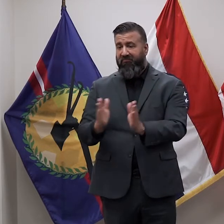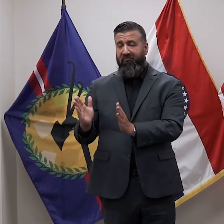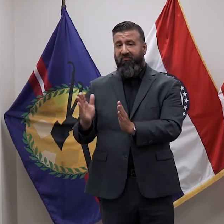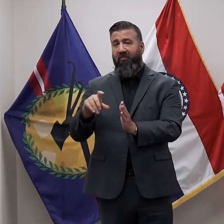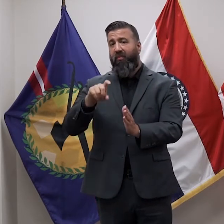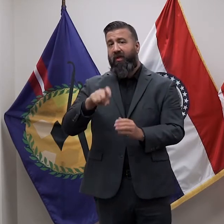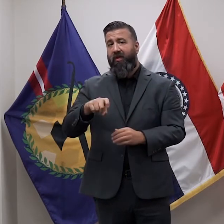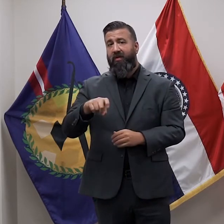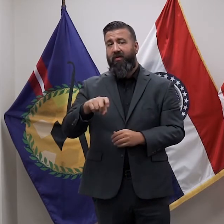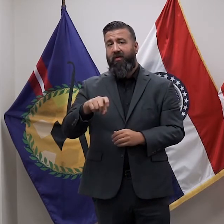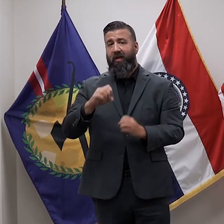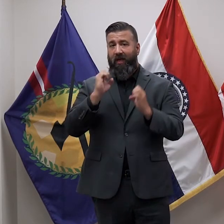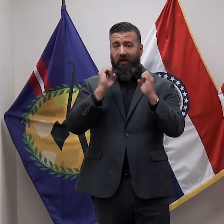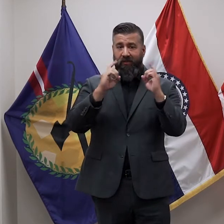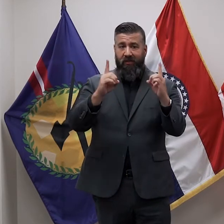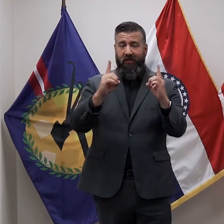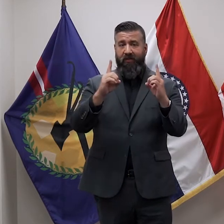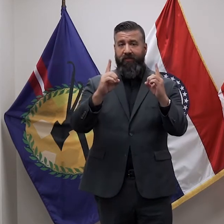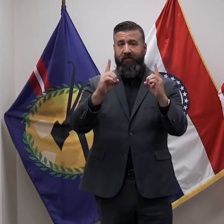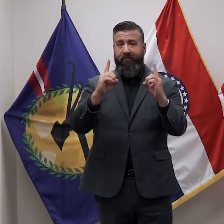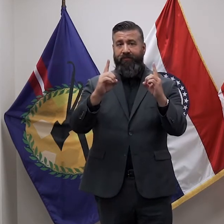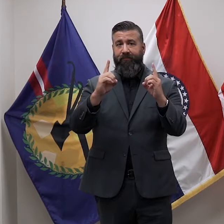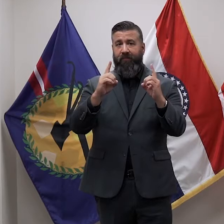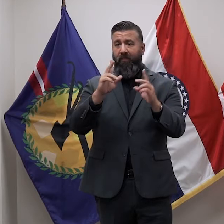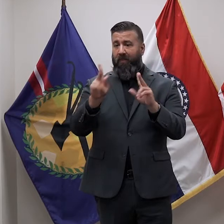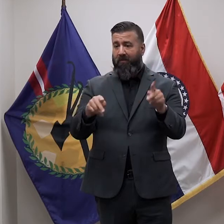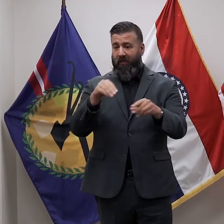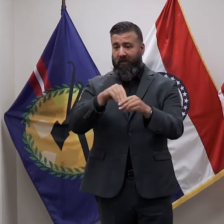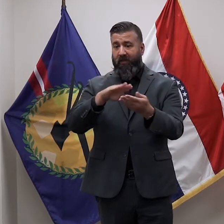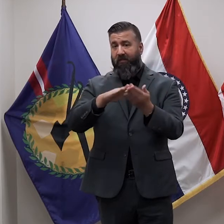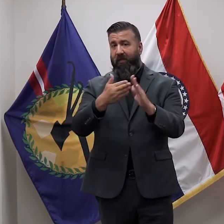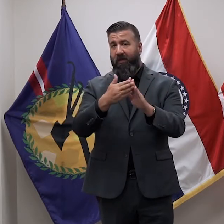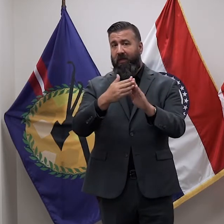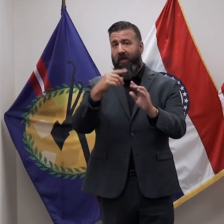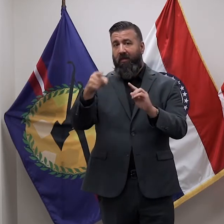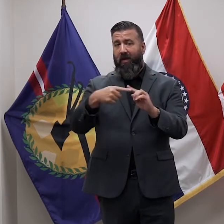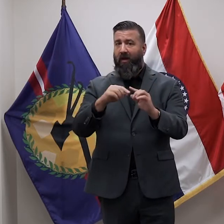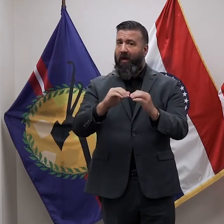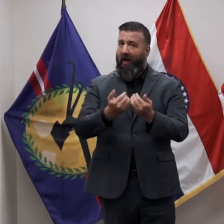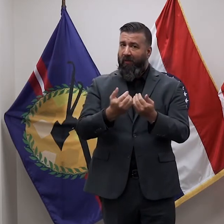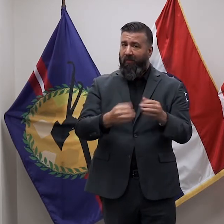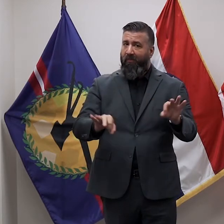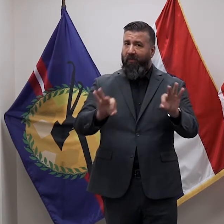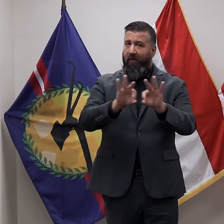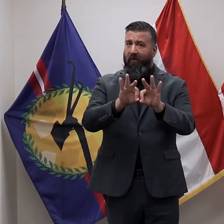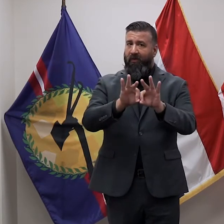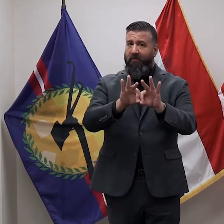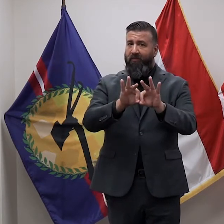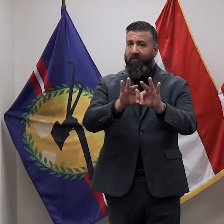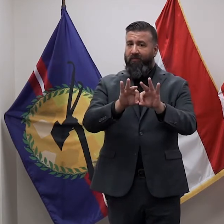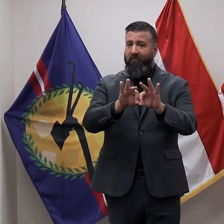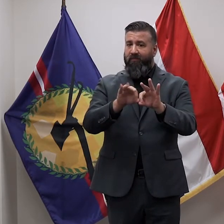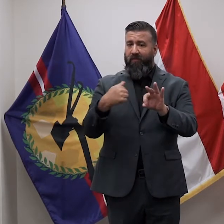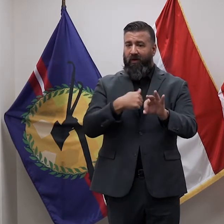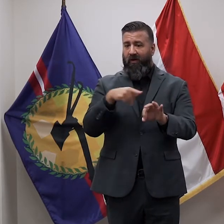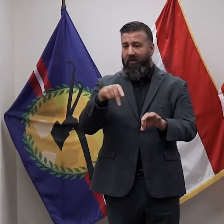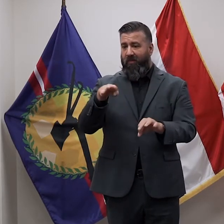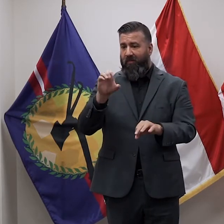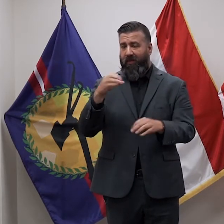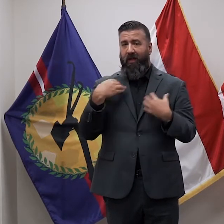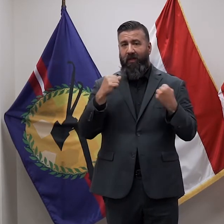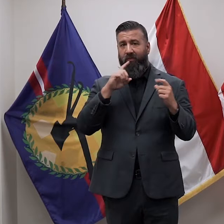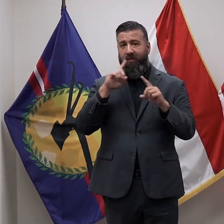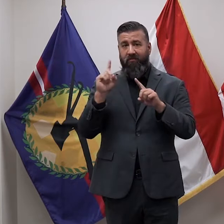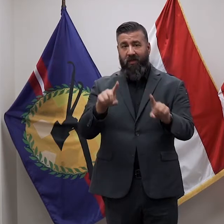need to educate folks in the community about the value of our public health response, about